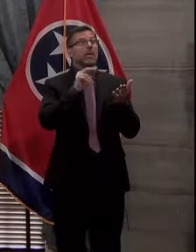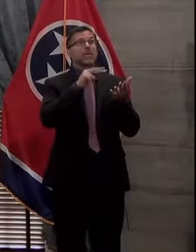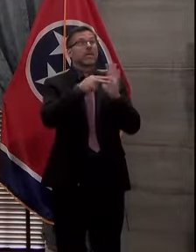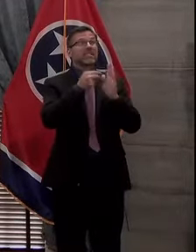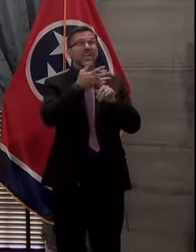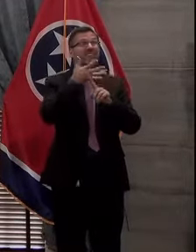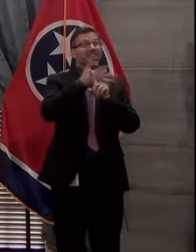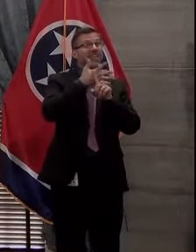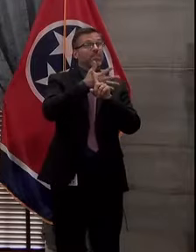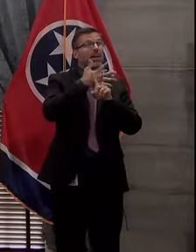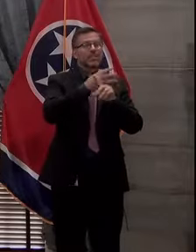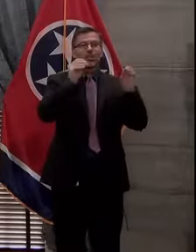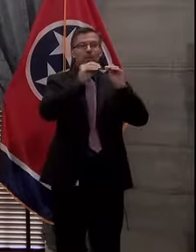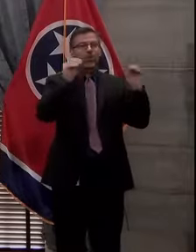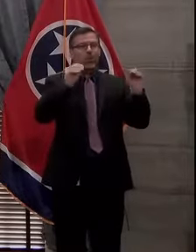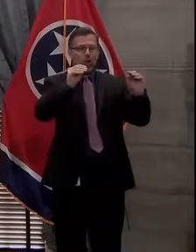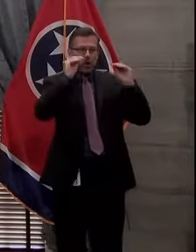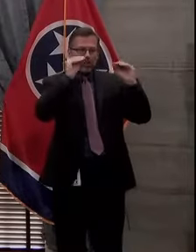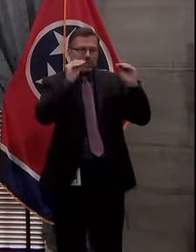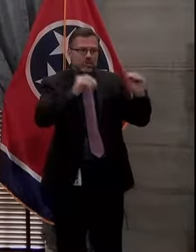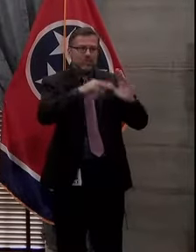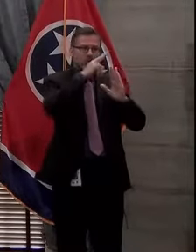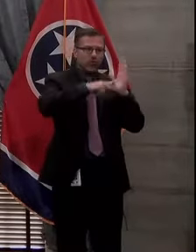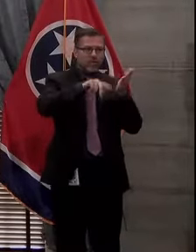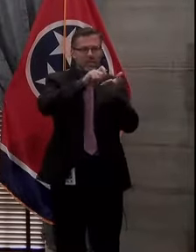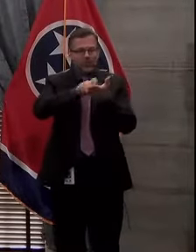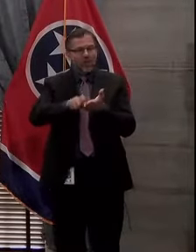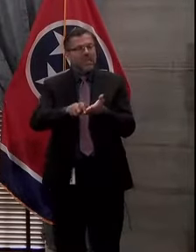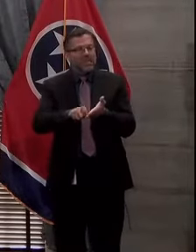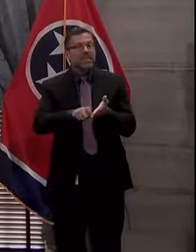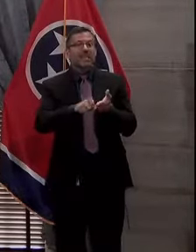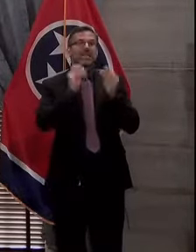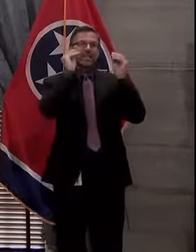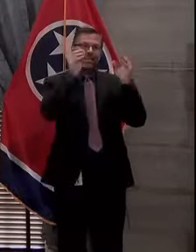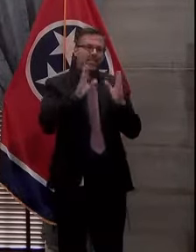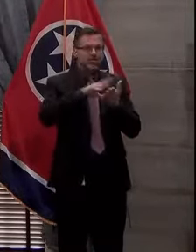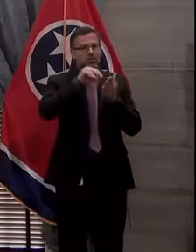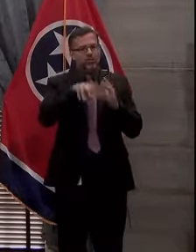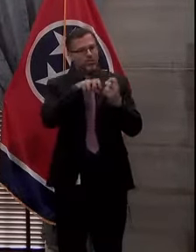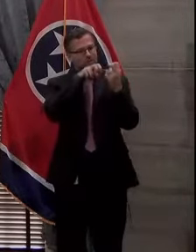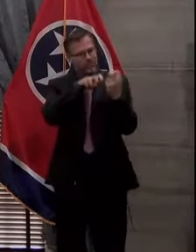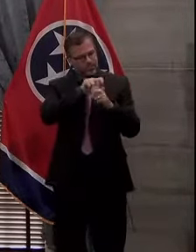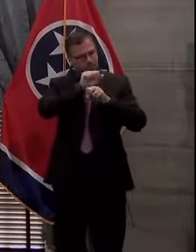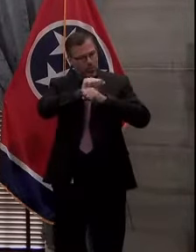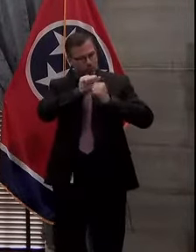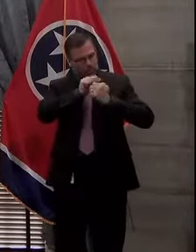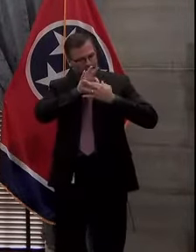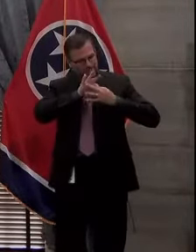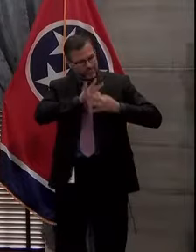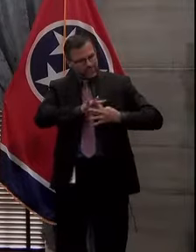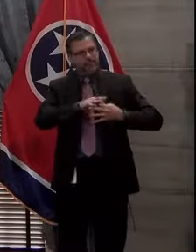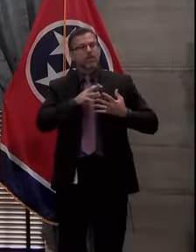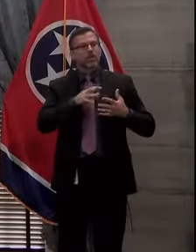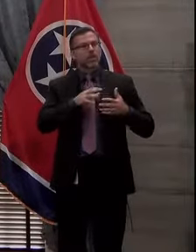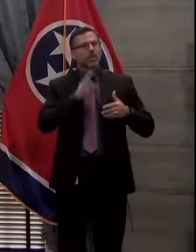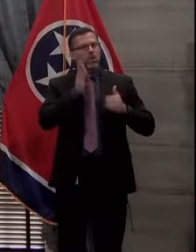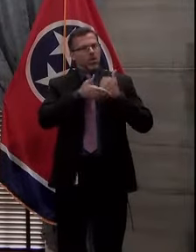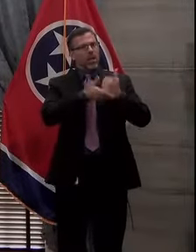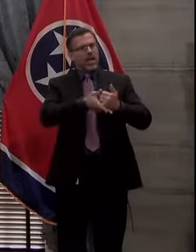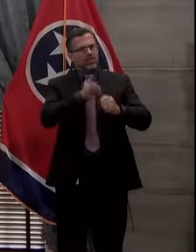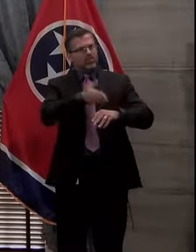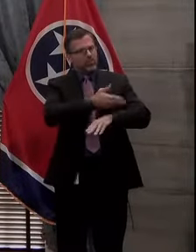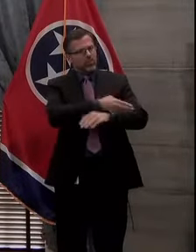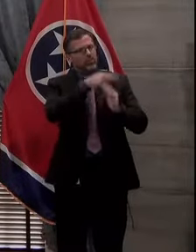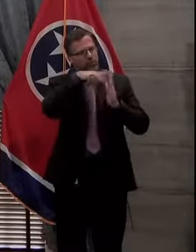most effective literacy instruction does happen between a teacher and the student in the classroom. And so when we have larger gaps like we've had now or school